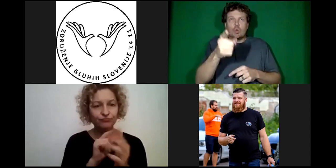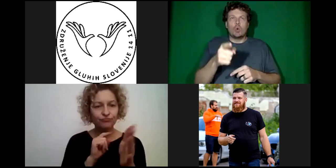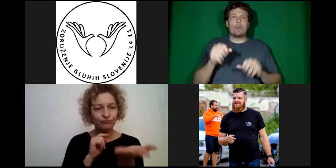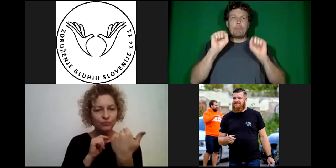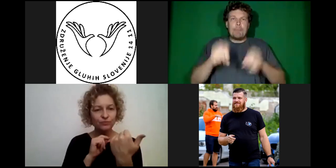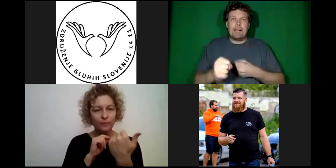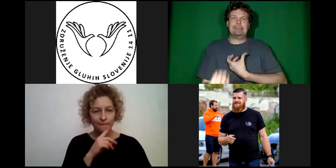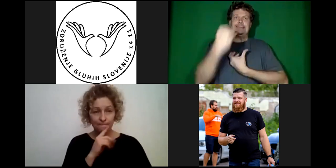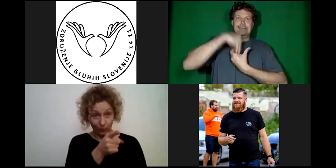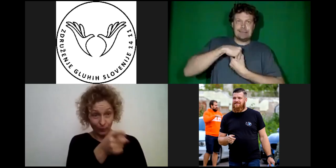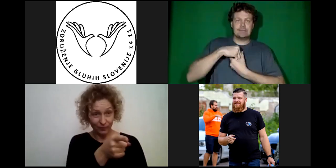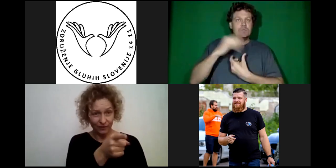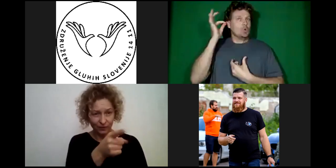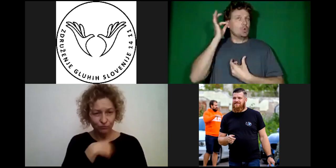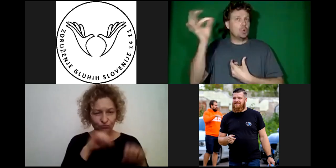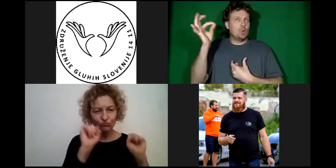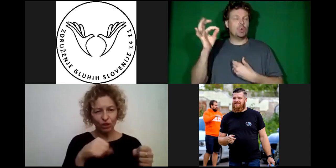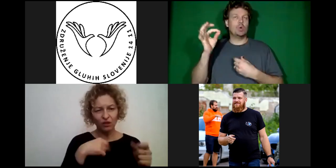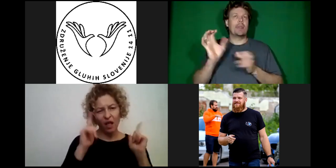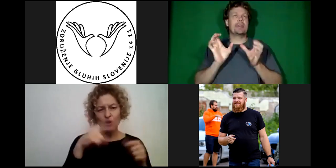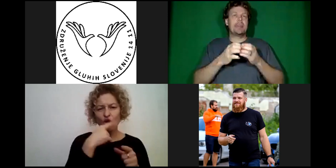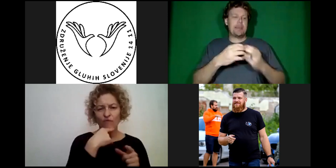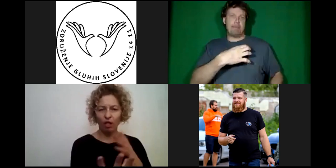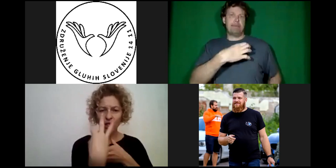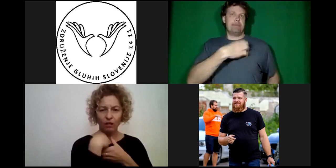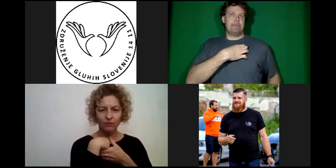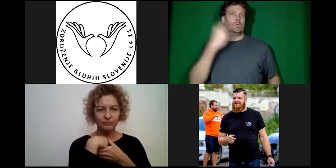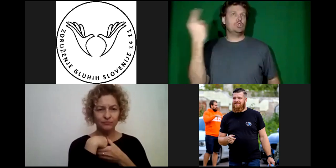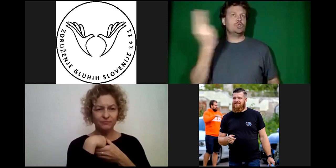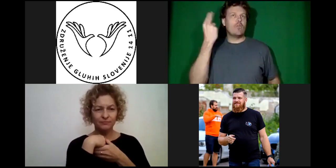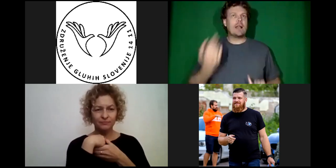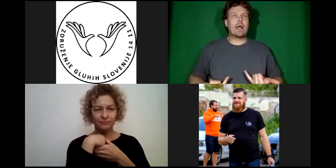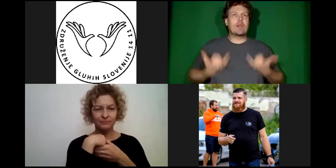and he selected me. He came up to me and he said,